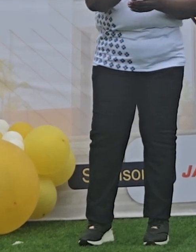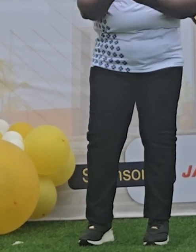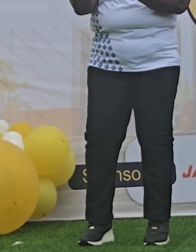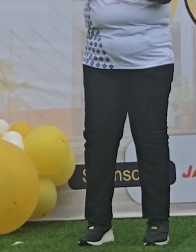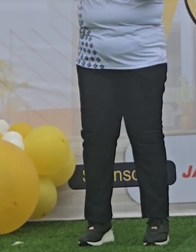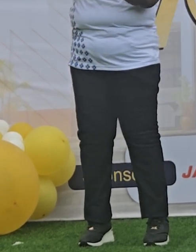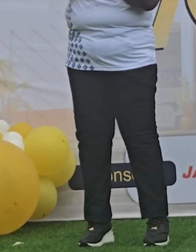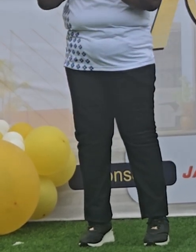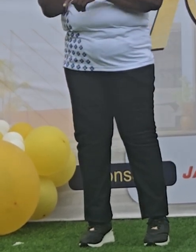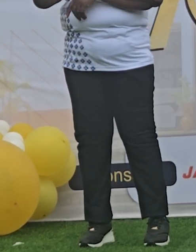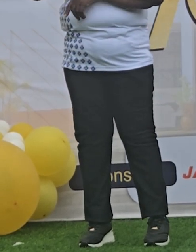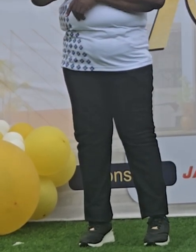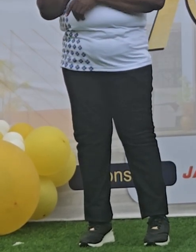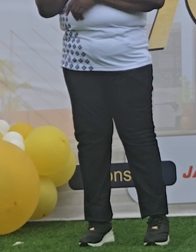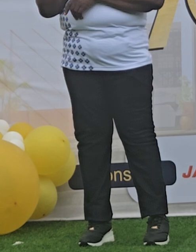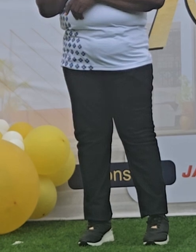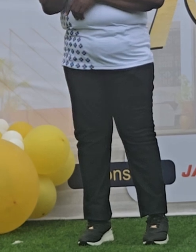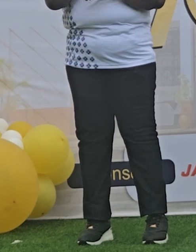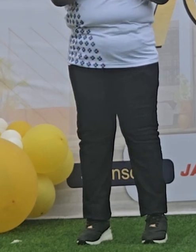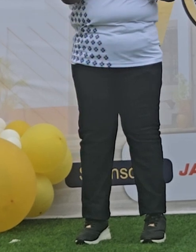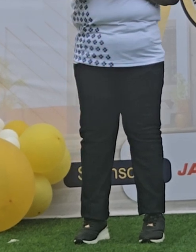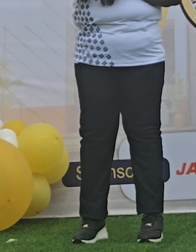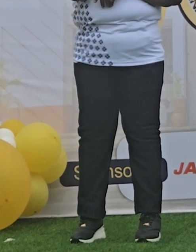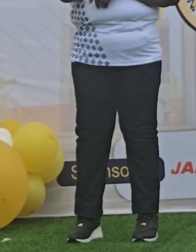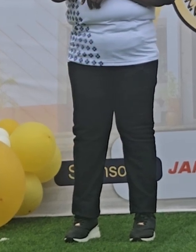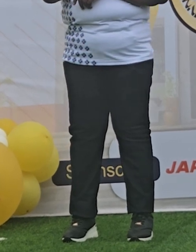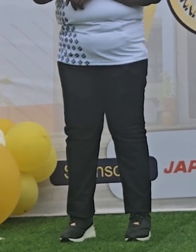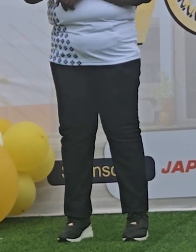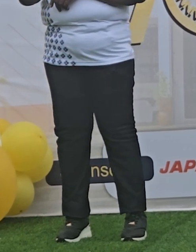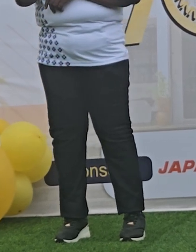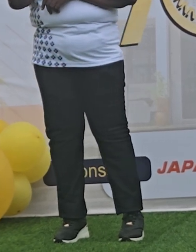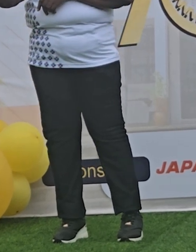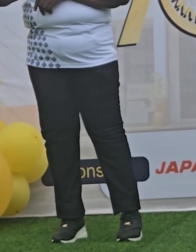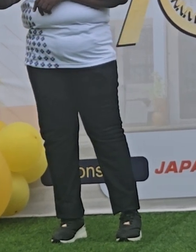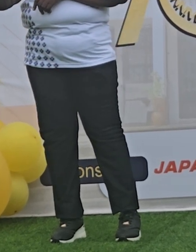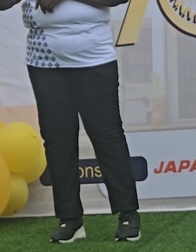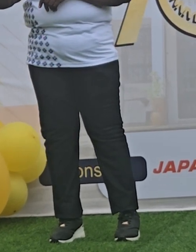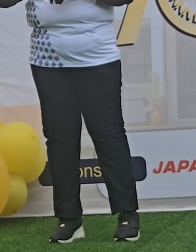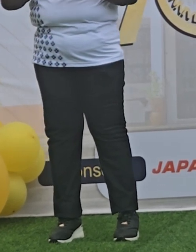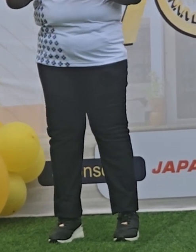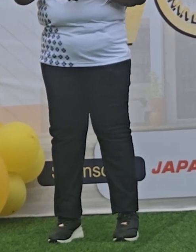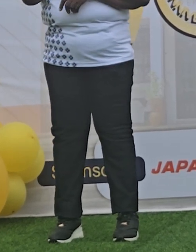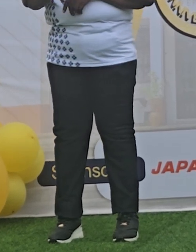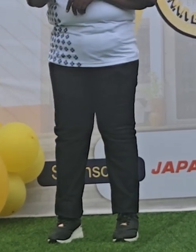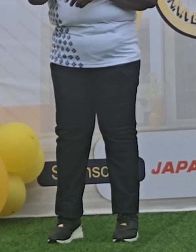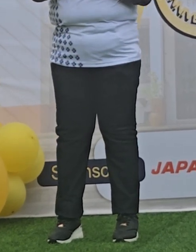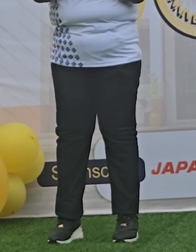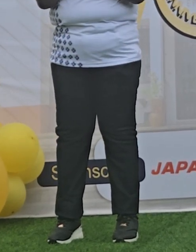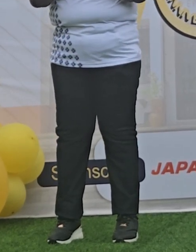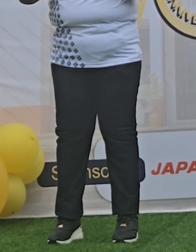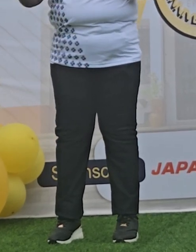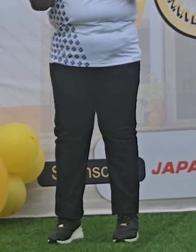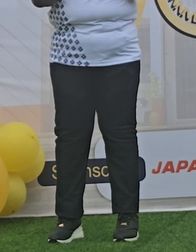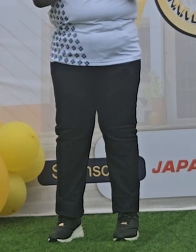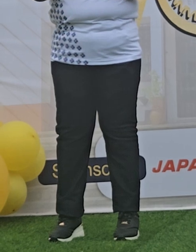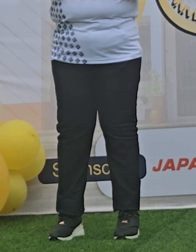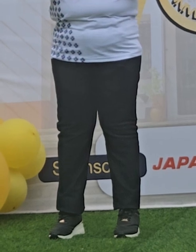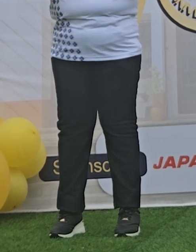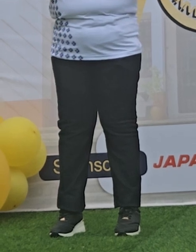in 1954. And with that, he became the first in the university